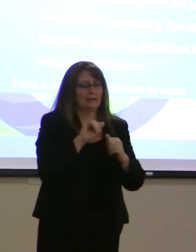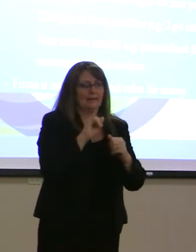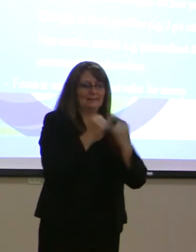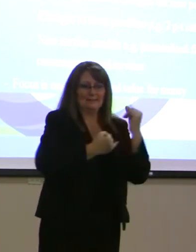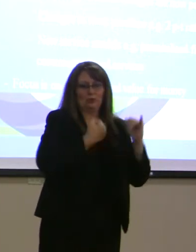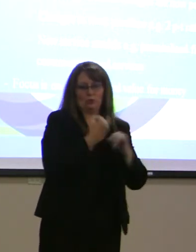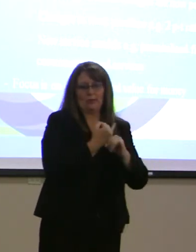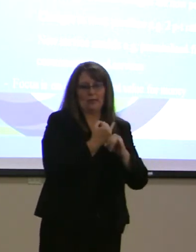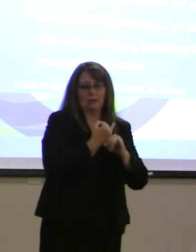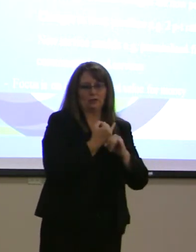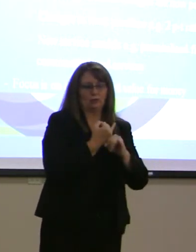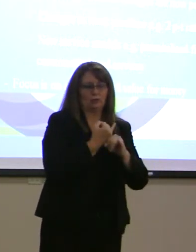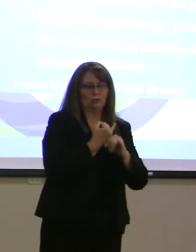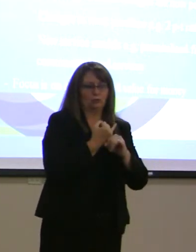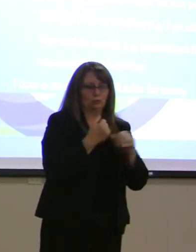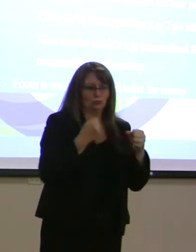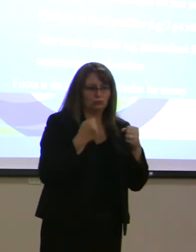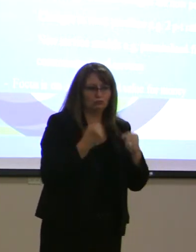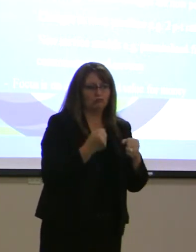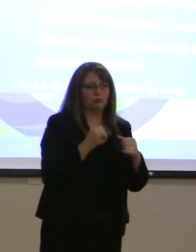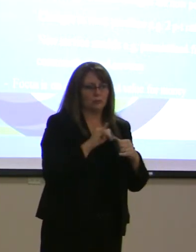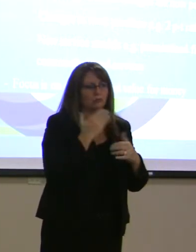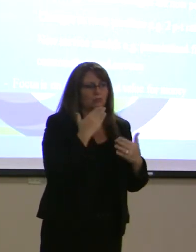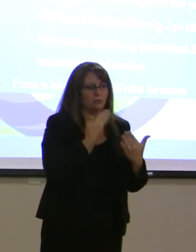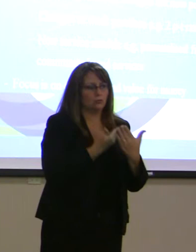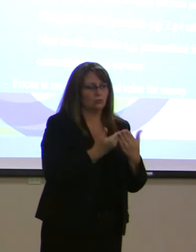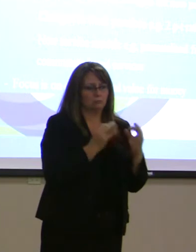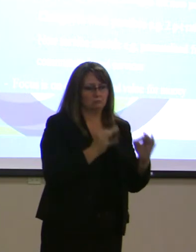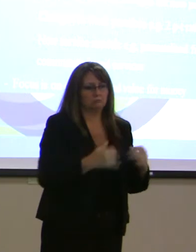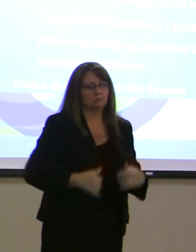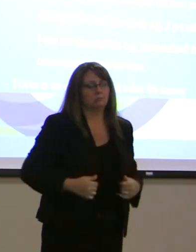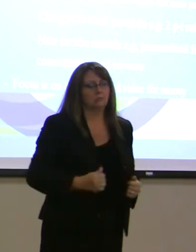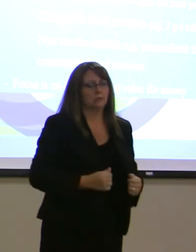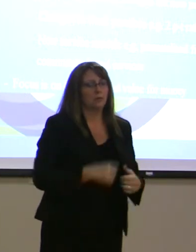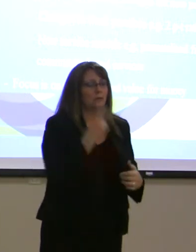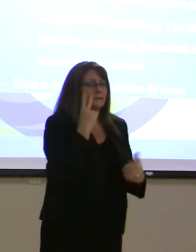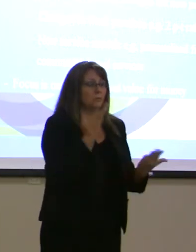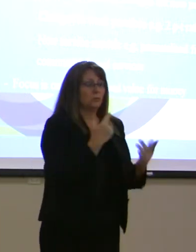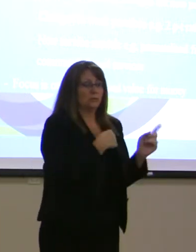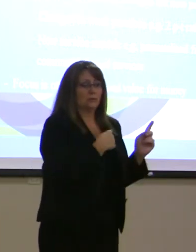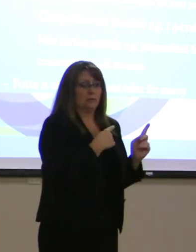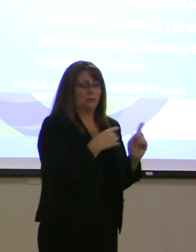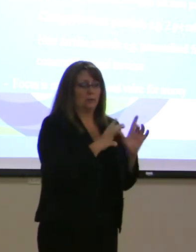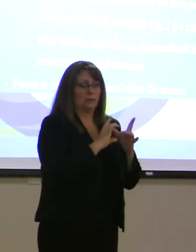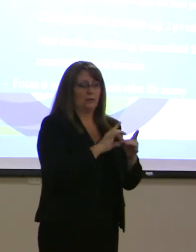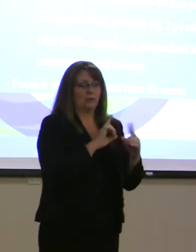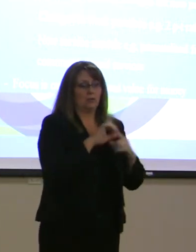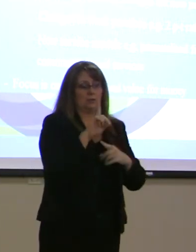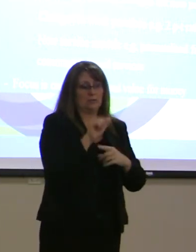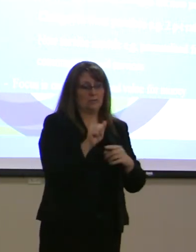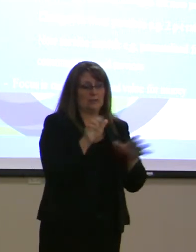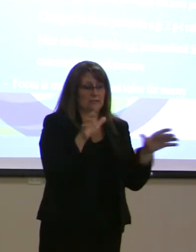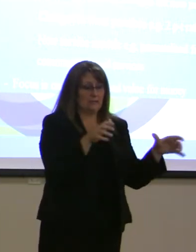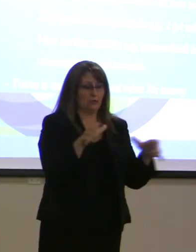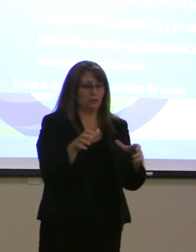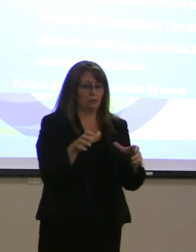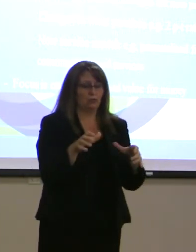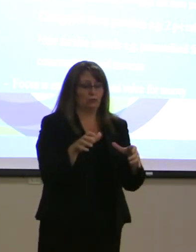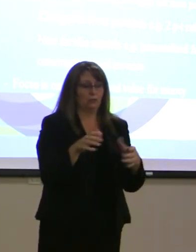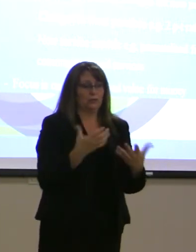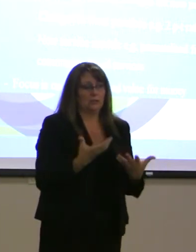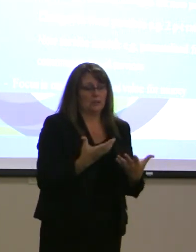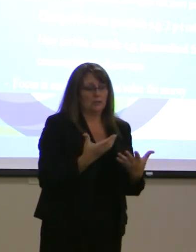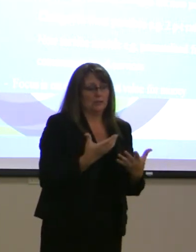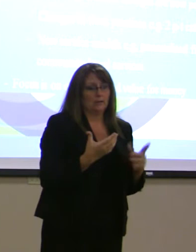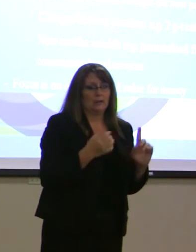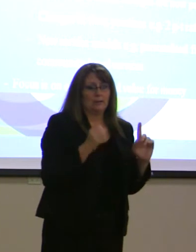international interaction is really good. So you can see what's there in relation to the disability sector. Smooth seas make a